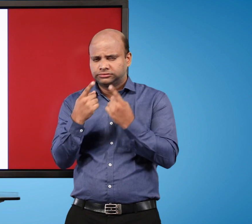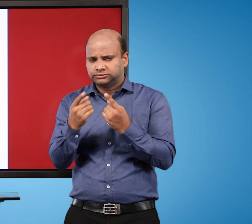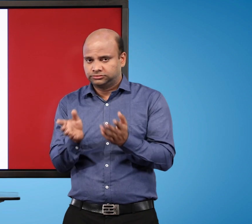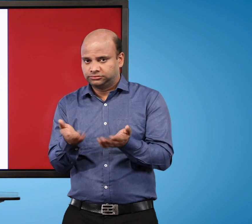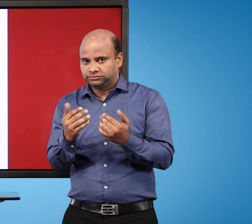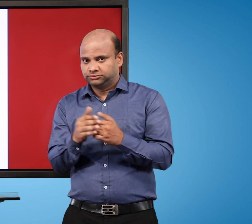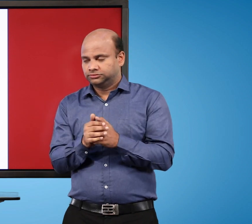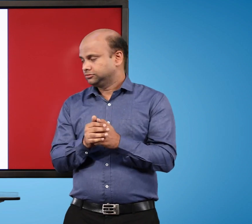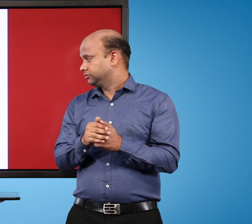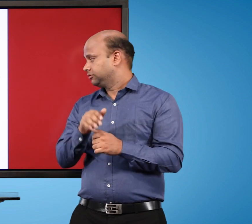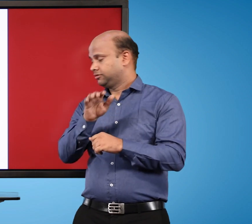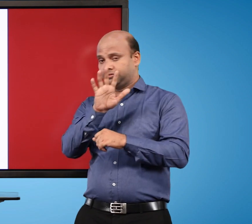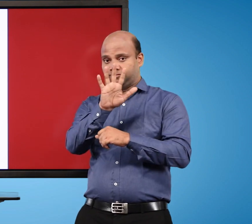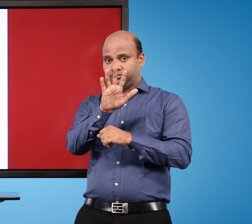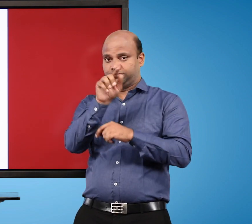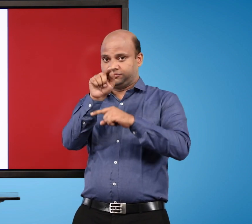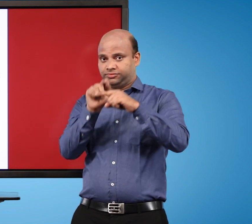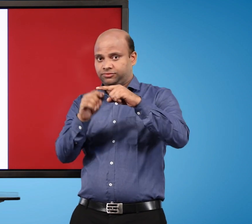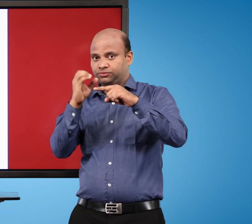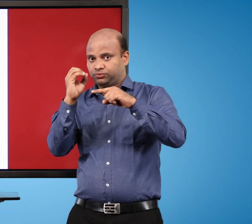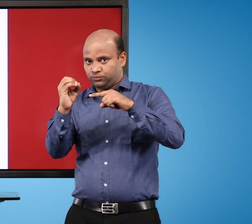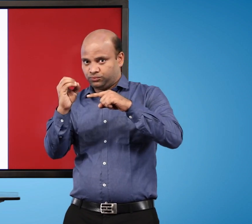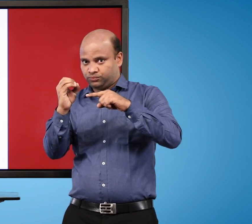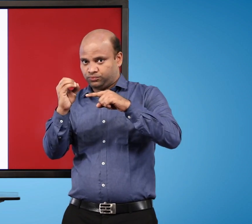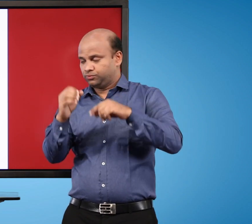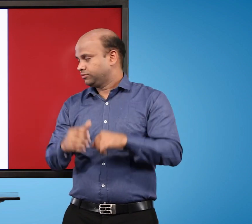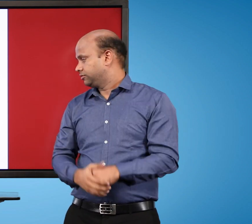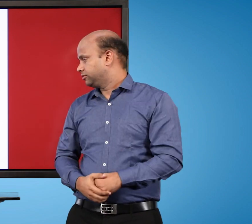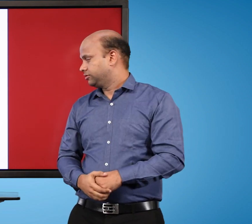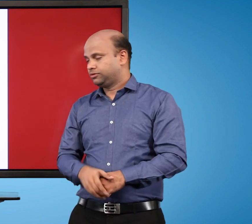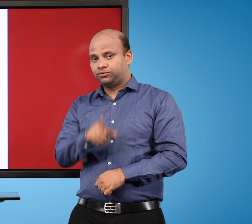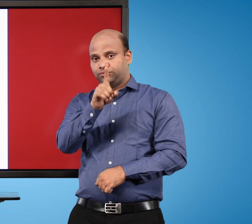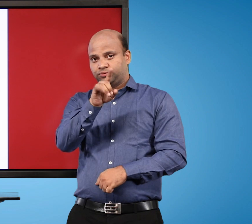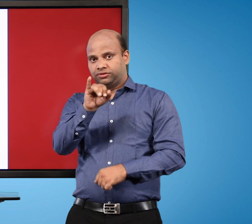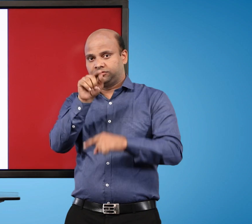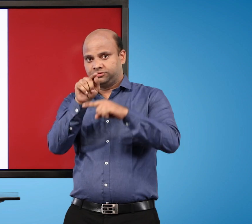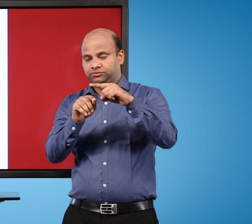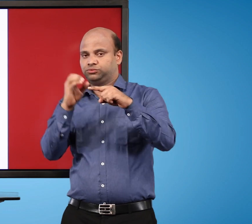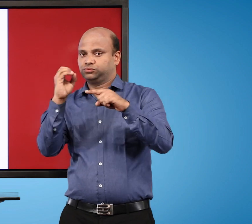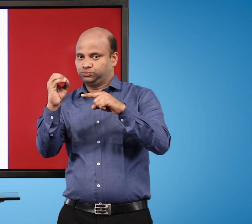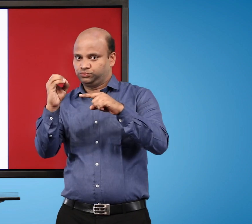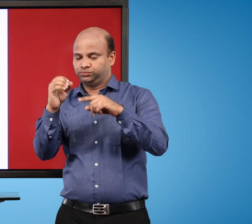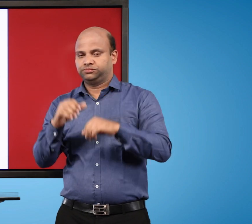for 5 divided by 0, 16 divided by 0.